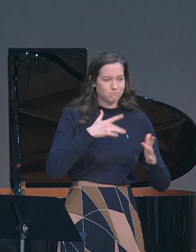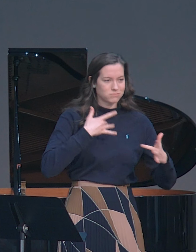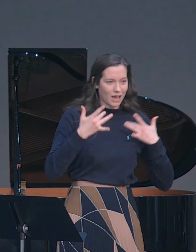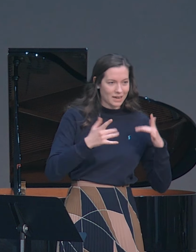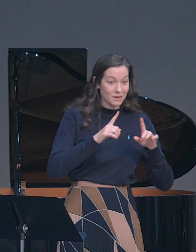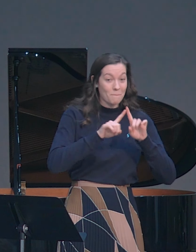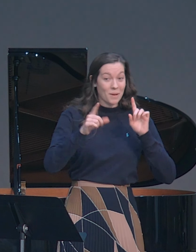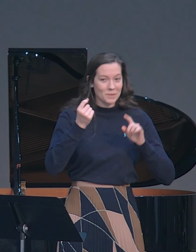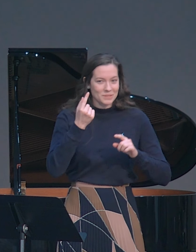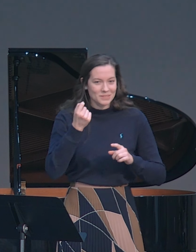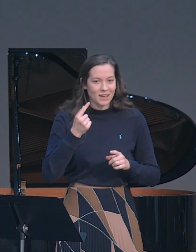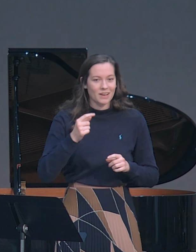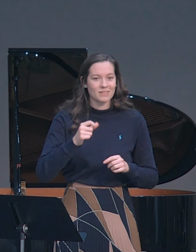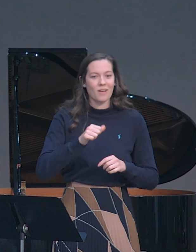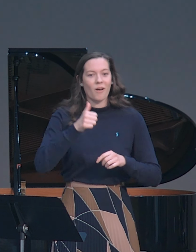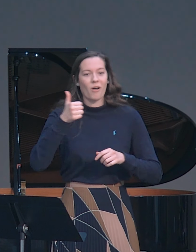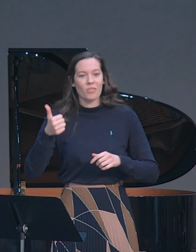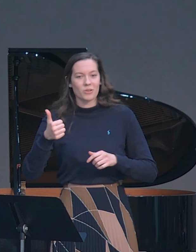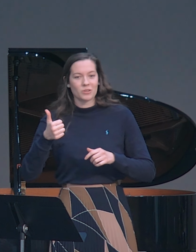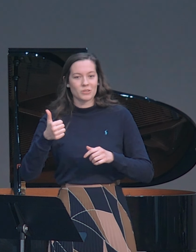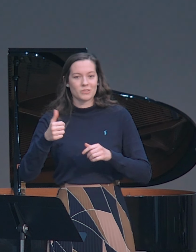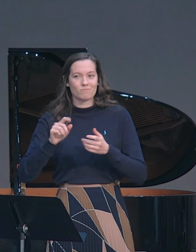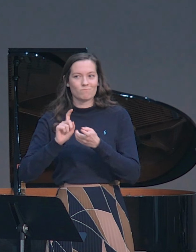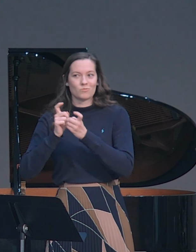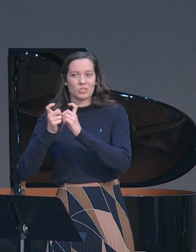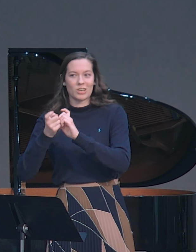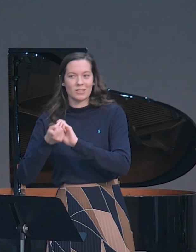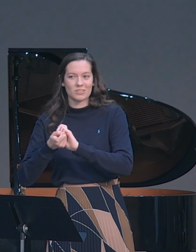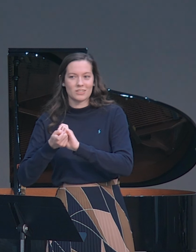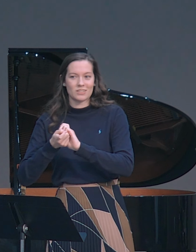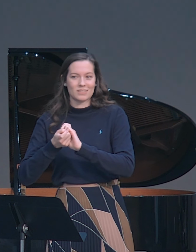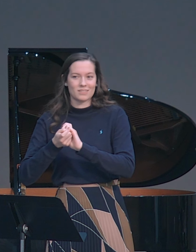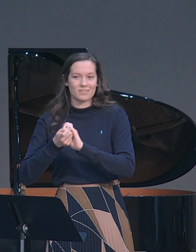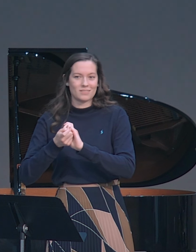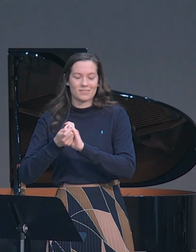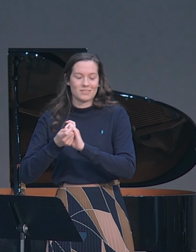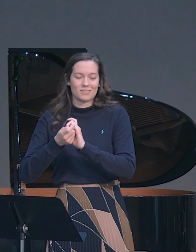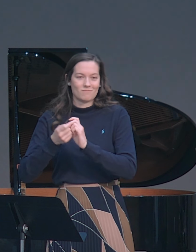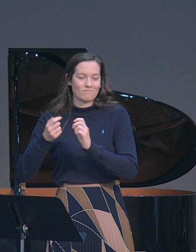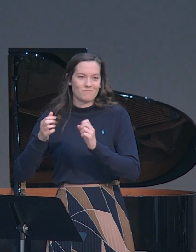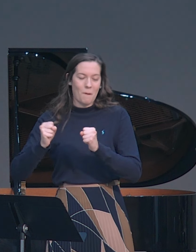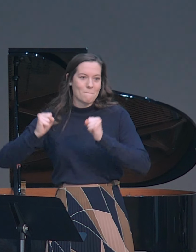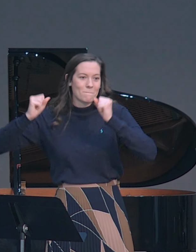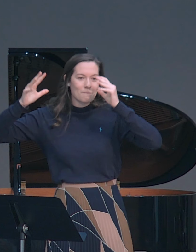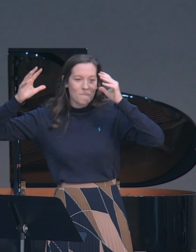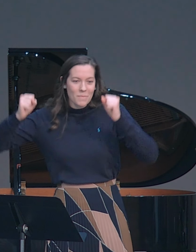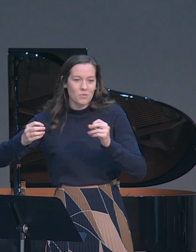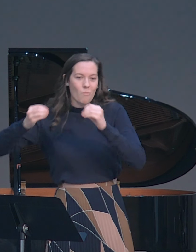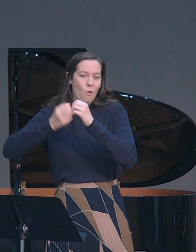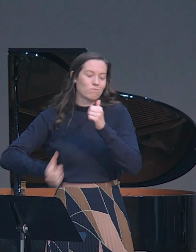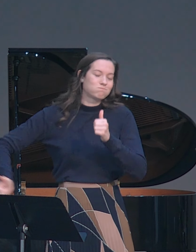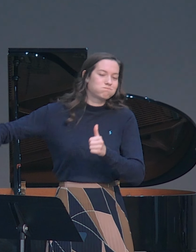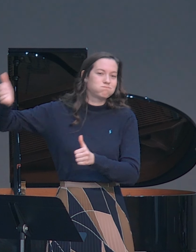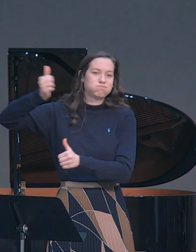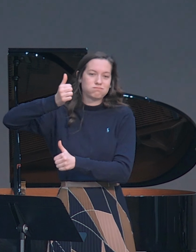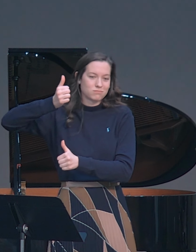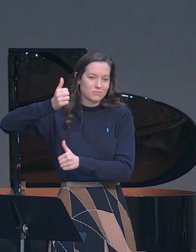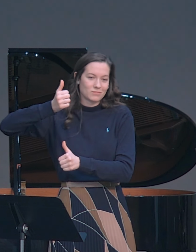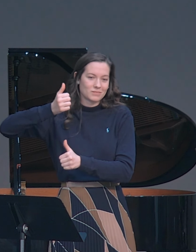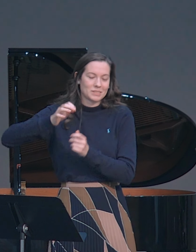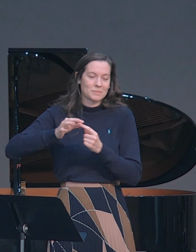another transformation process that is unparalleled in our lives, and especially in for the